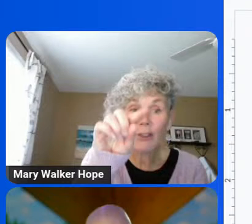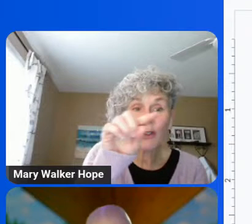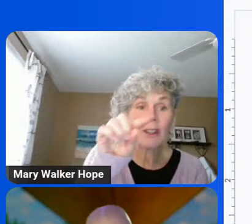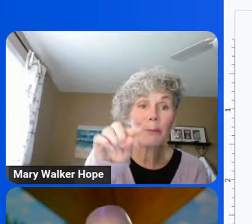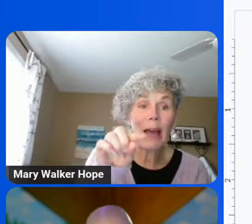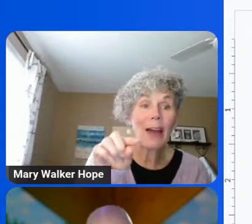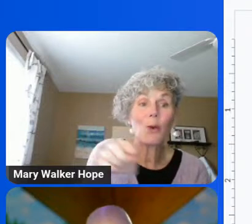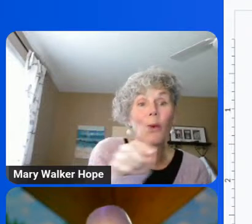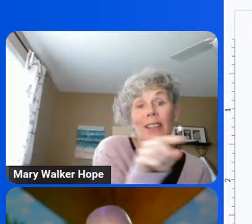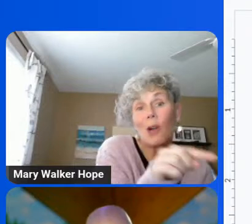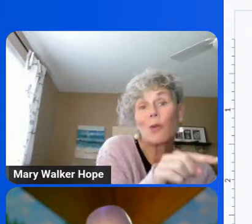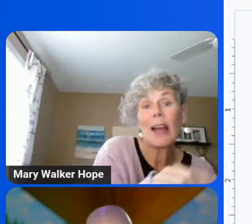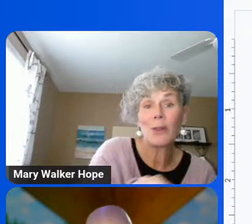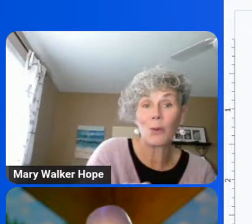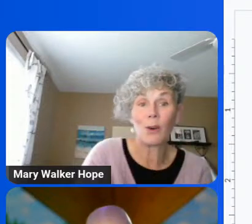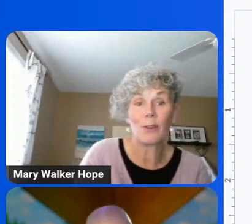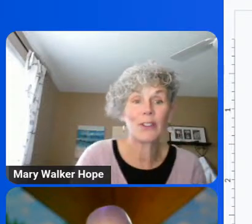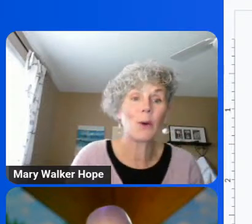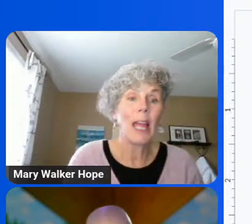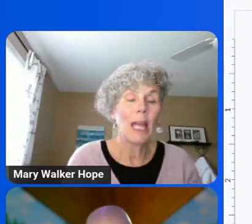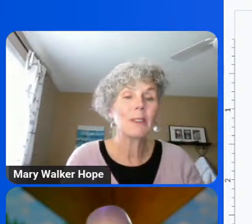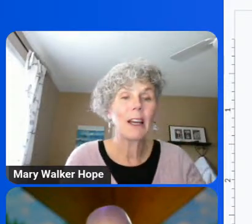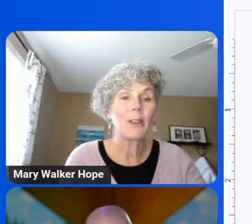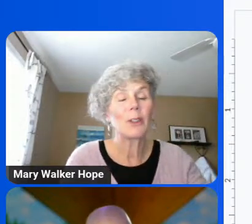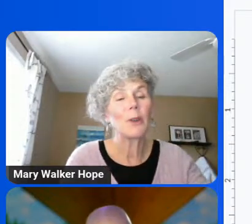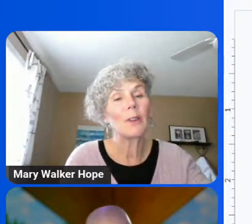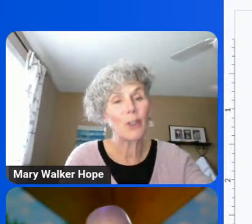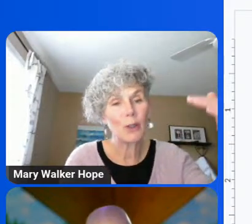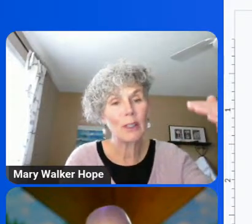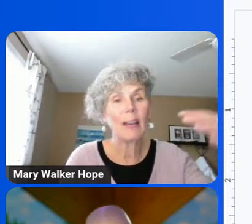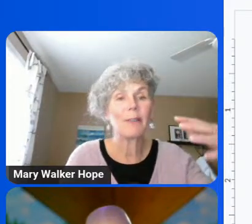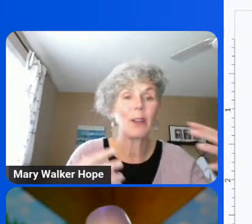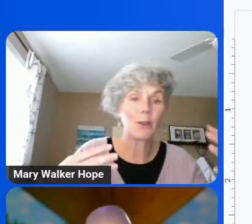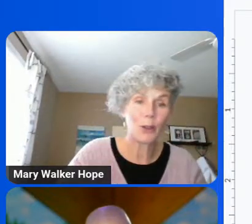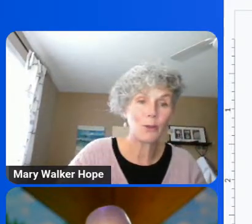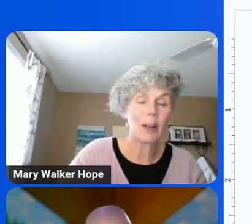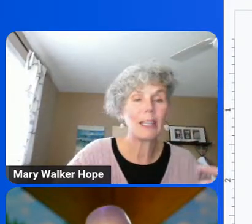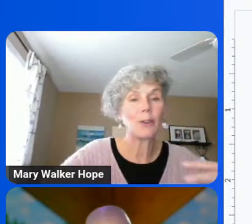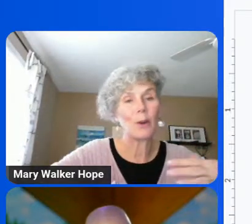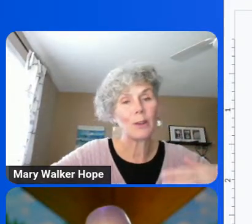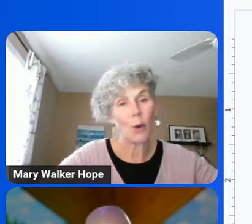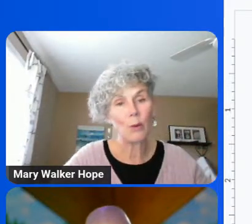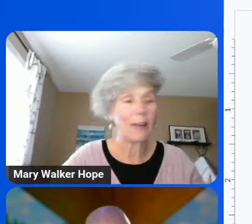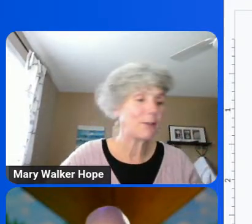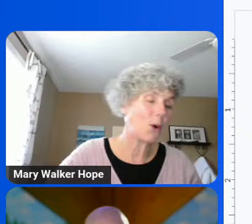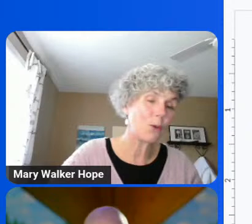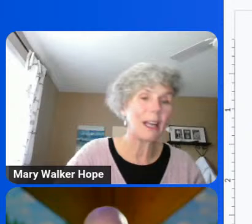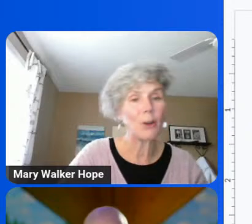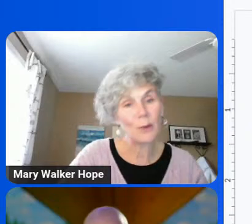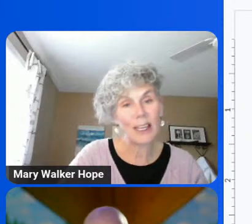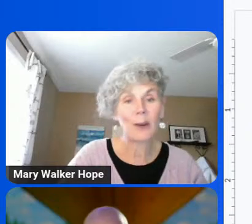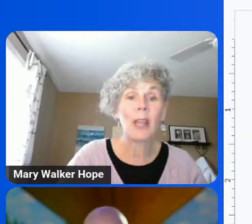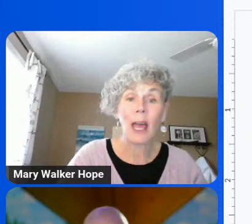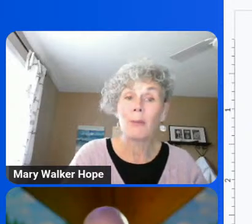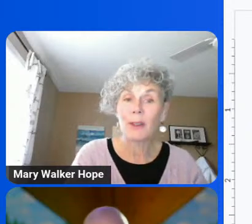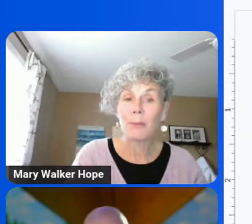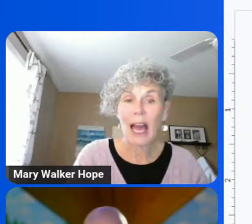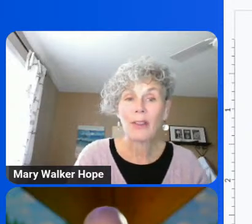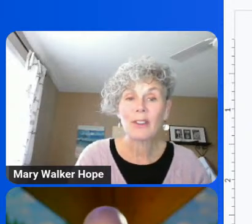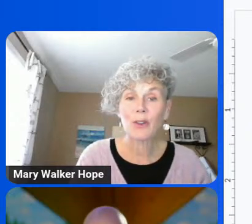that the path went around the wolf. So it was either, they turn left or turn right, or go left, go right, go down. But the path is